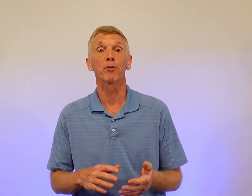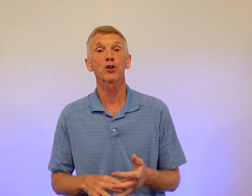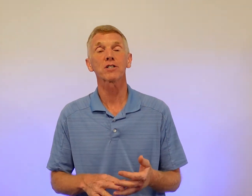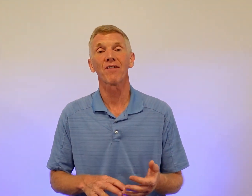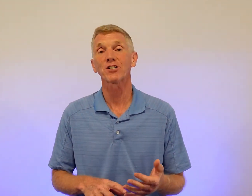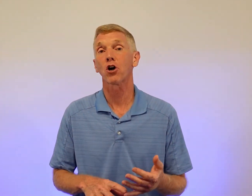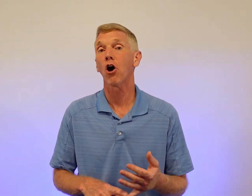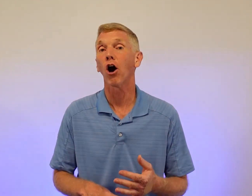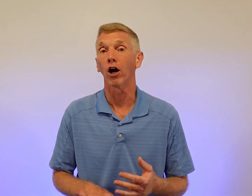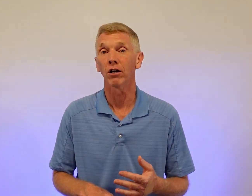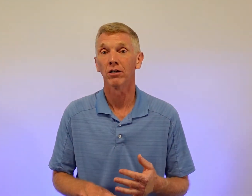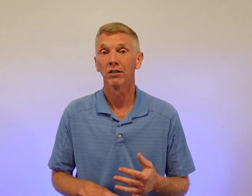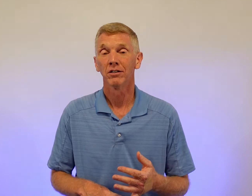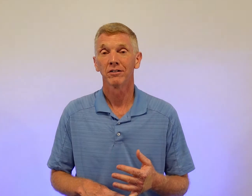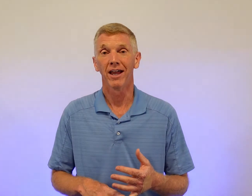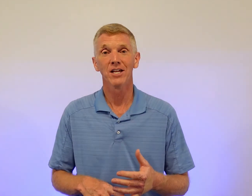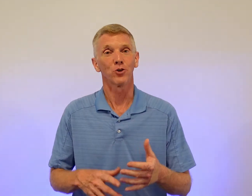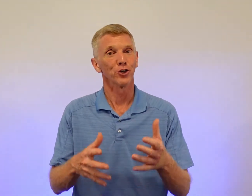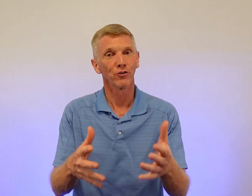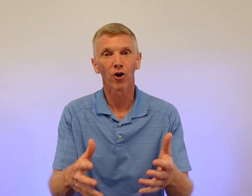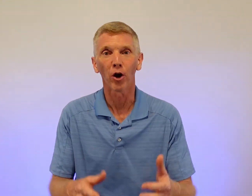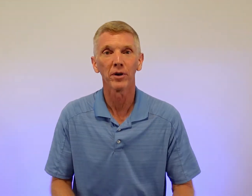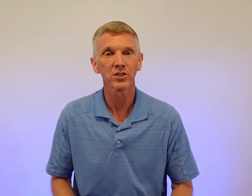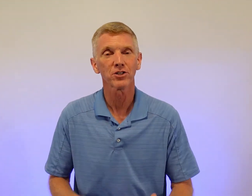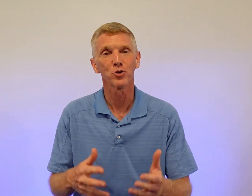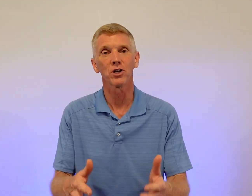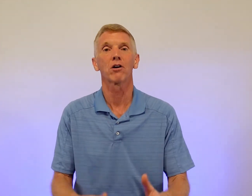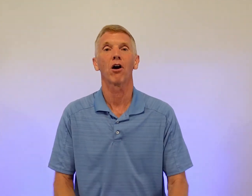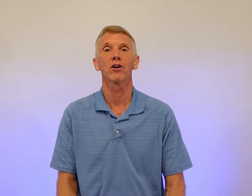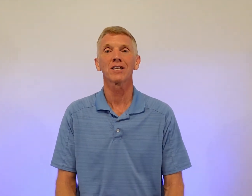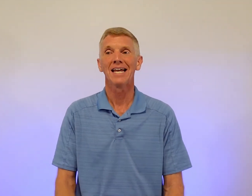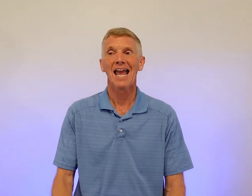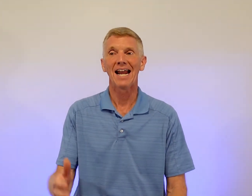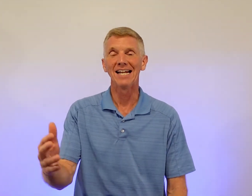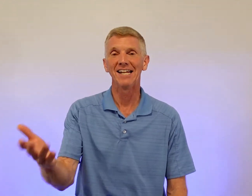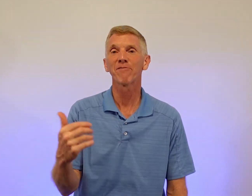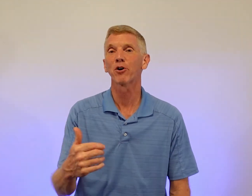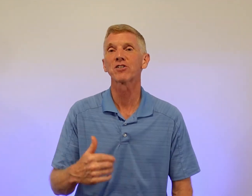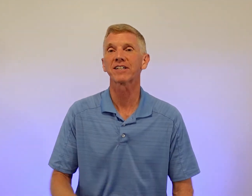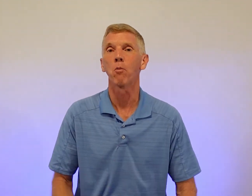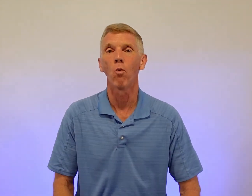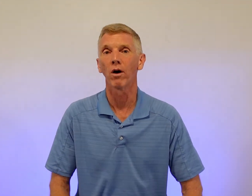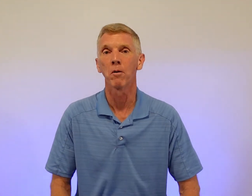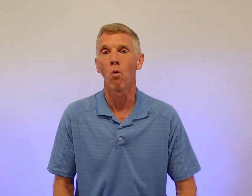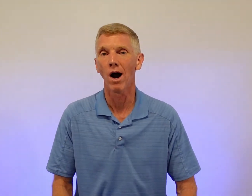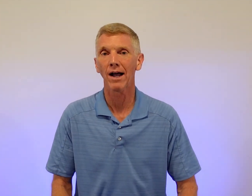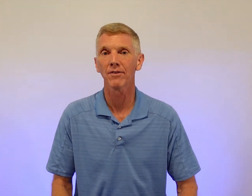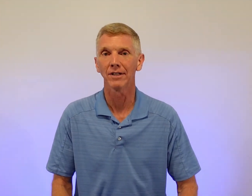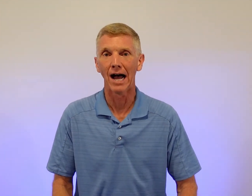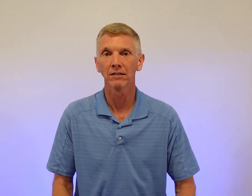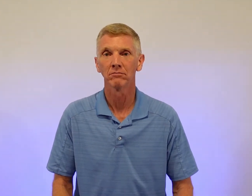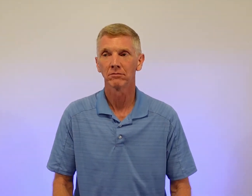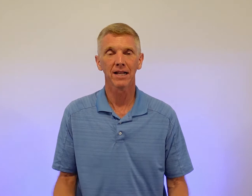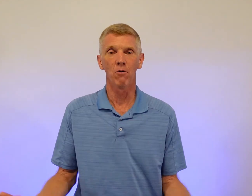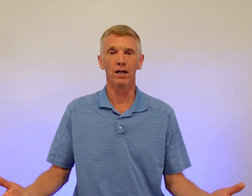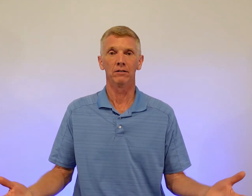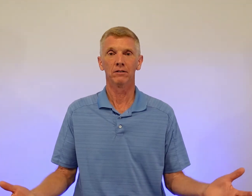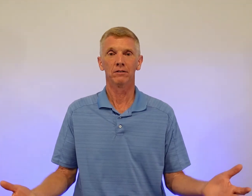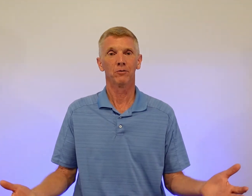purchase, and that's a car. Okay, so you're in the car business, you sell cars, and a deaf person is gonna come walk on the lot. Now what? What do you